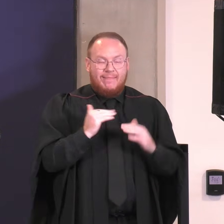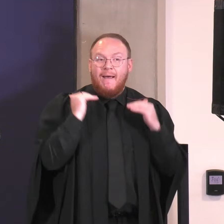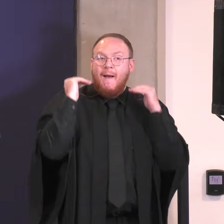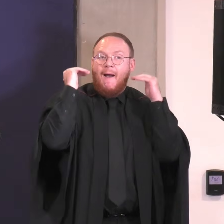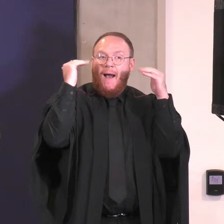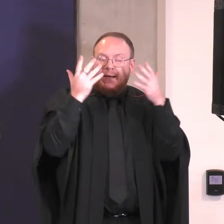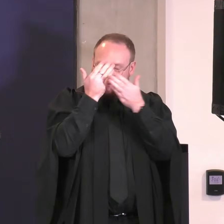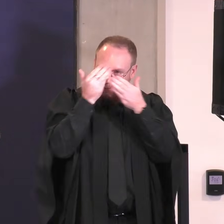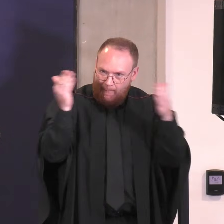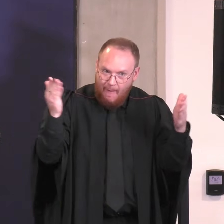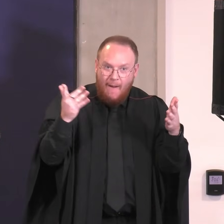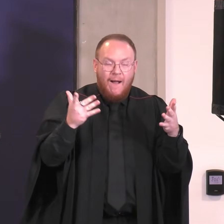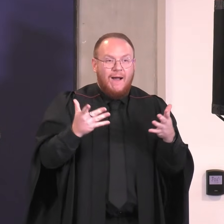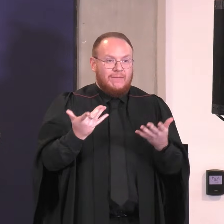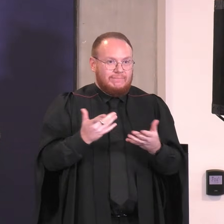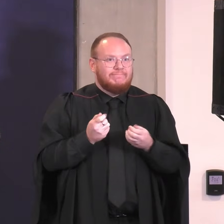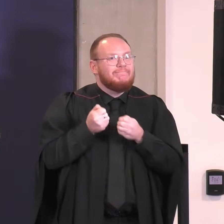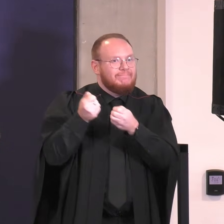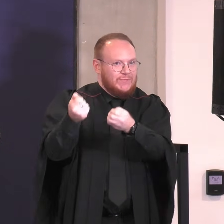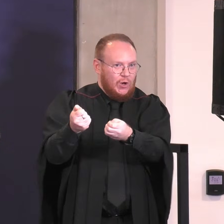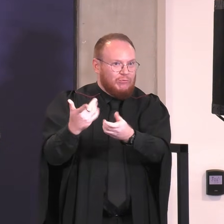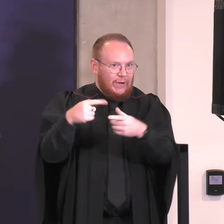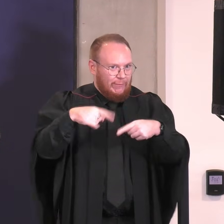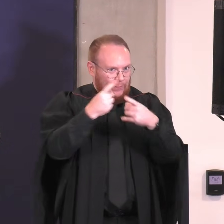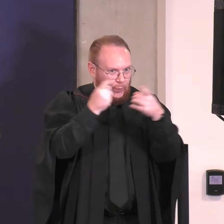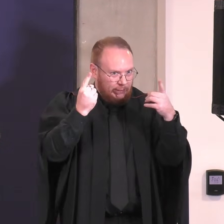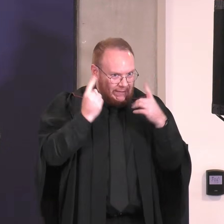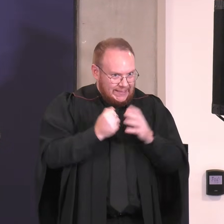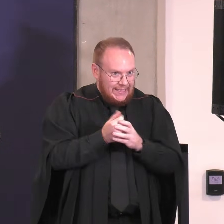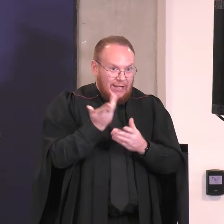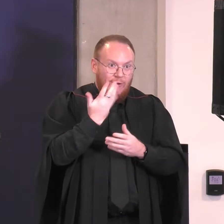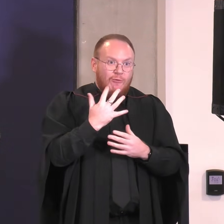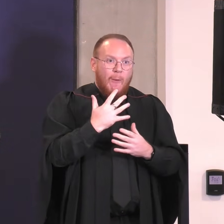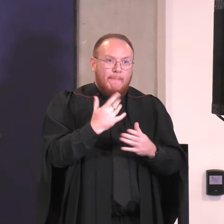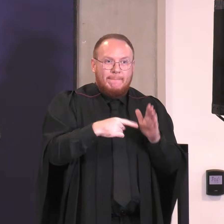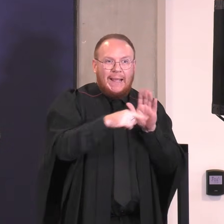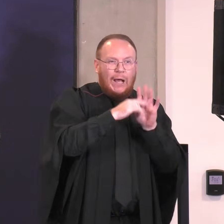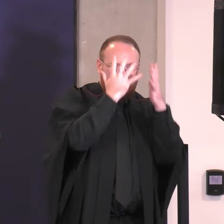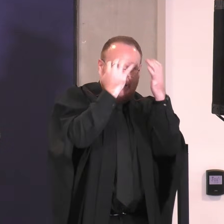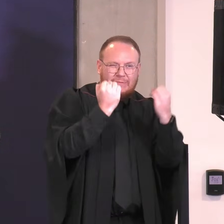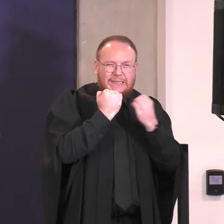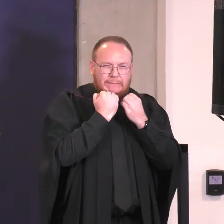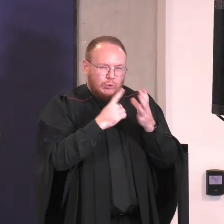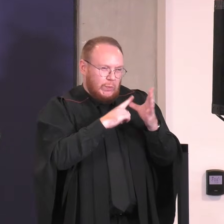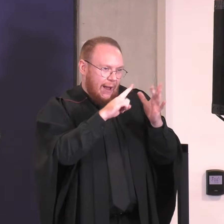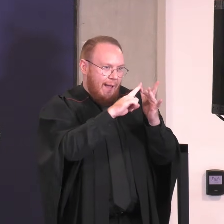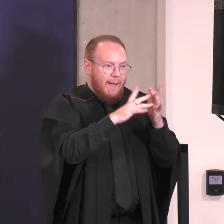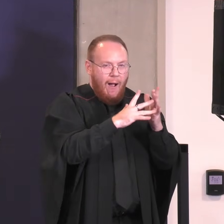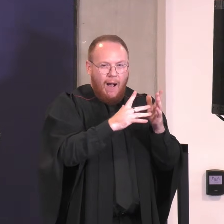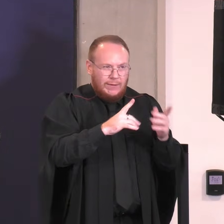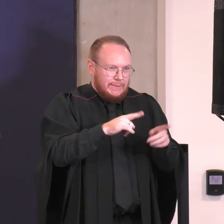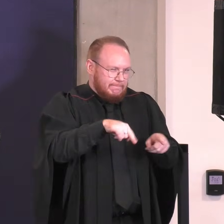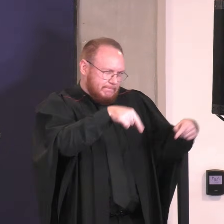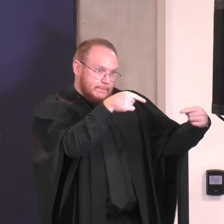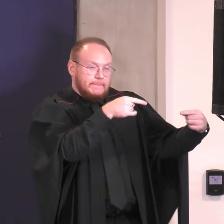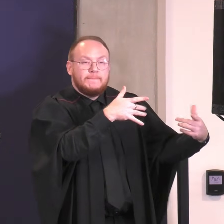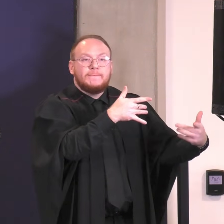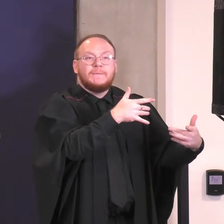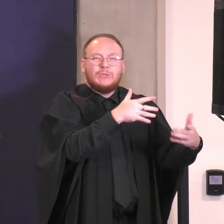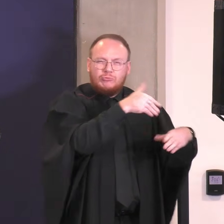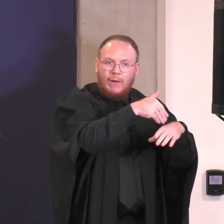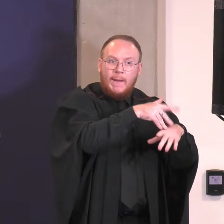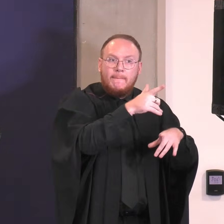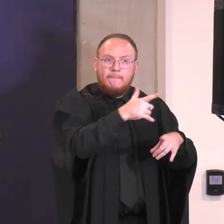Doctor of this university. From counter-terrorism to tackling the rise of AI-enabled crime, Alex has dedicated his career